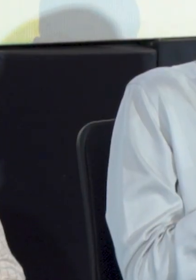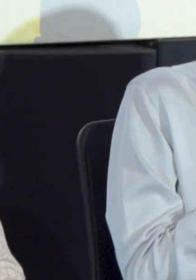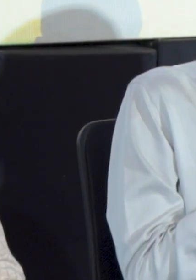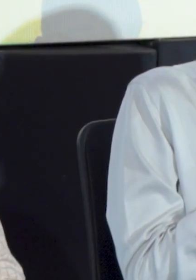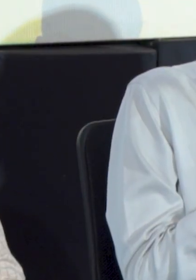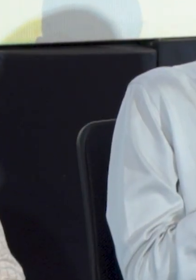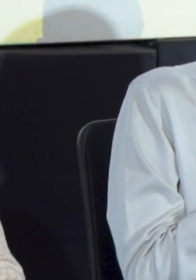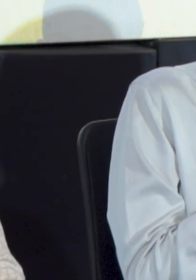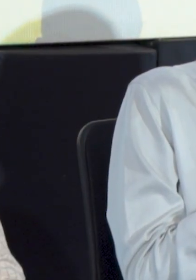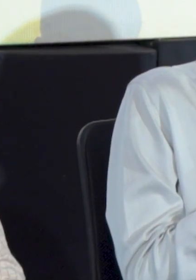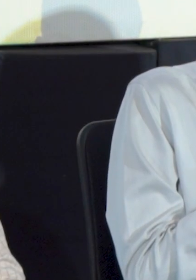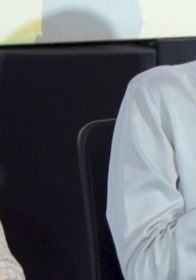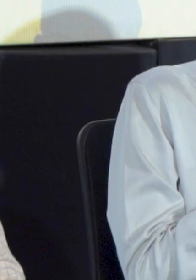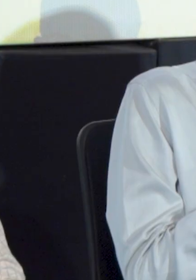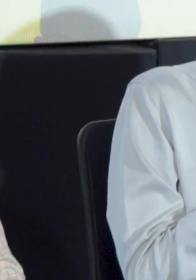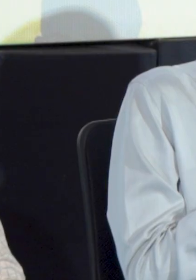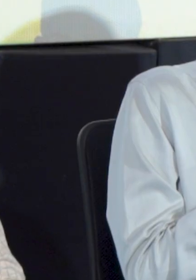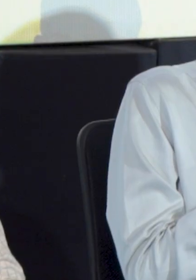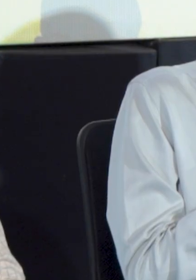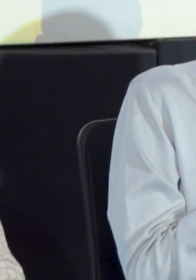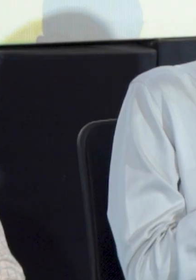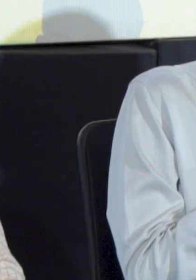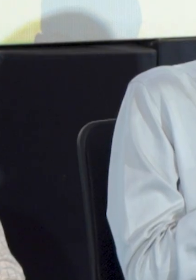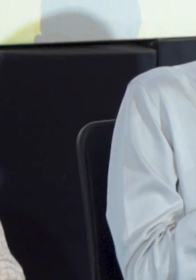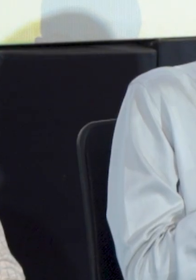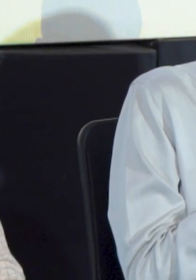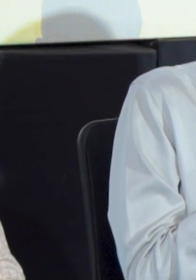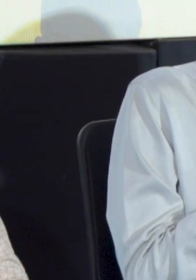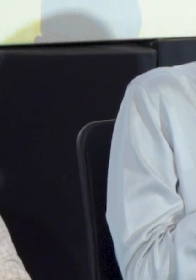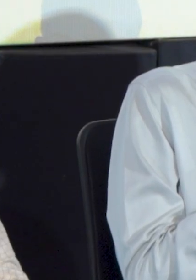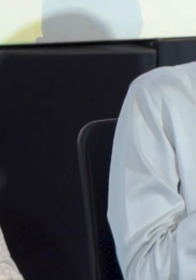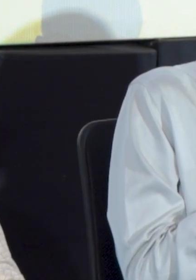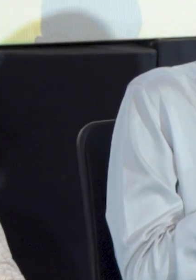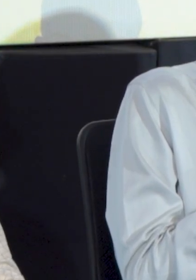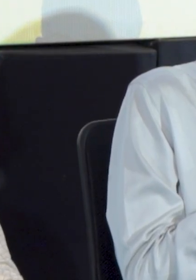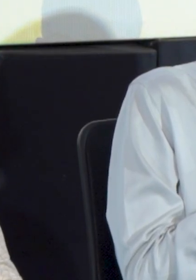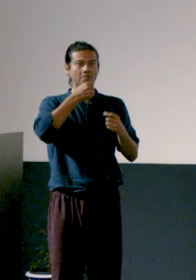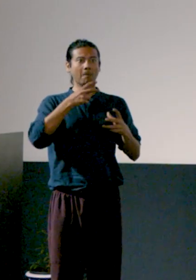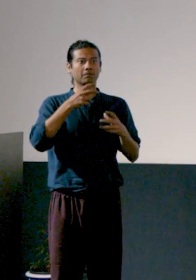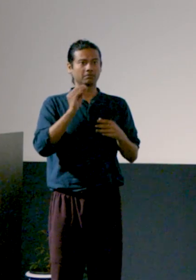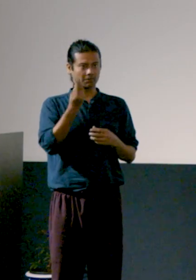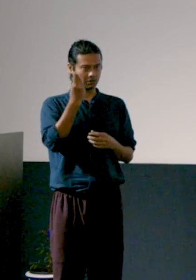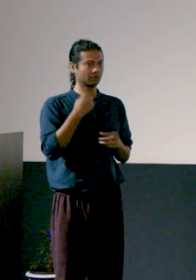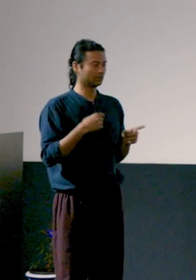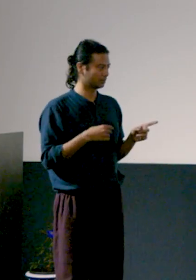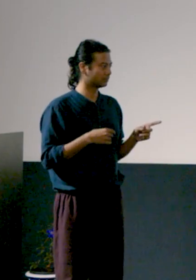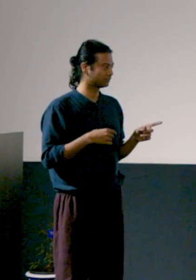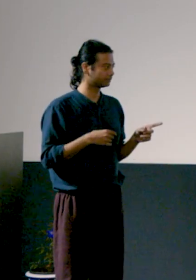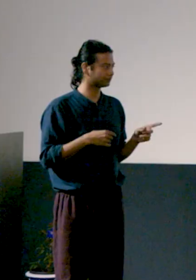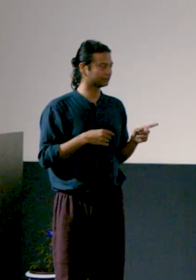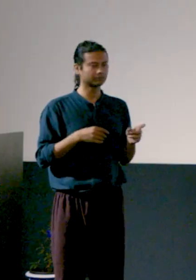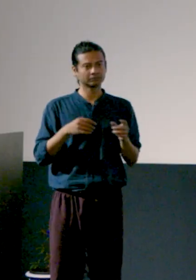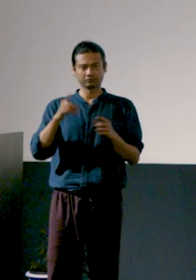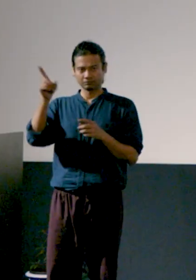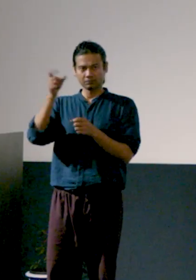will be our ask to cover all the persons with disability. Now, as far as private insurance